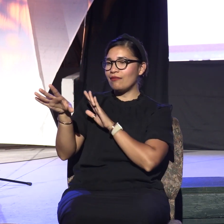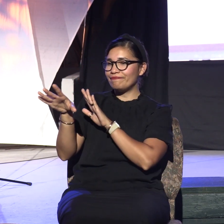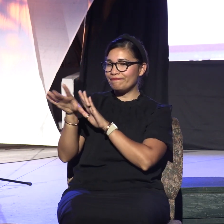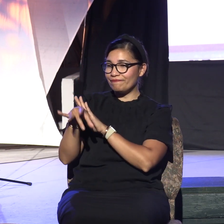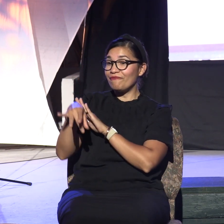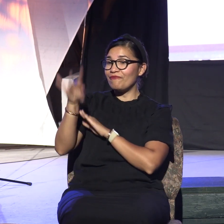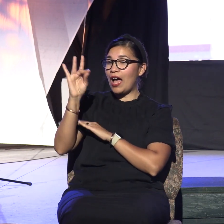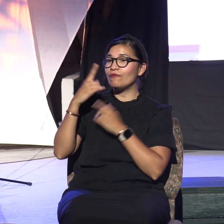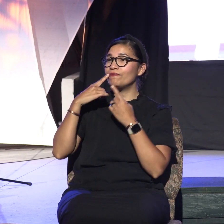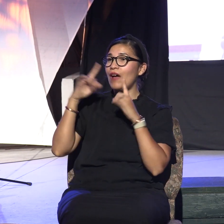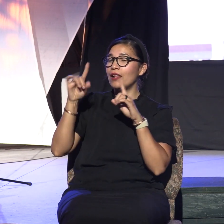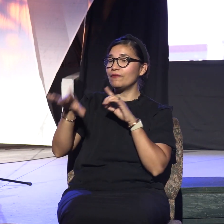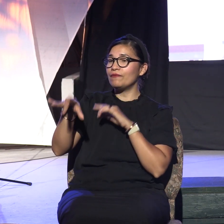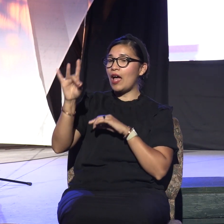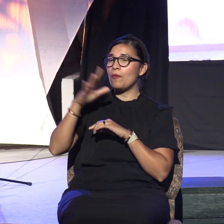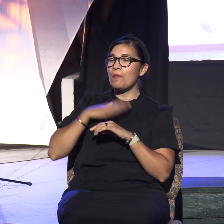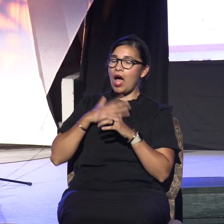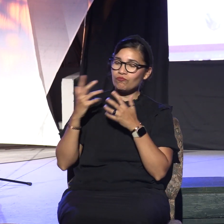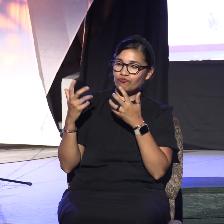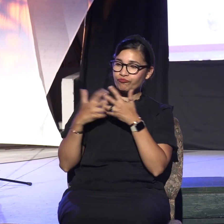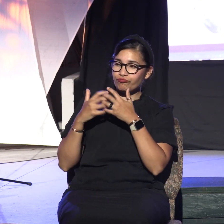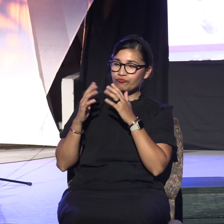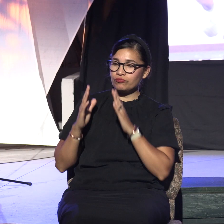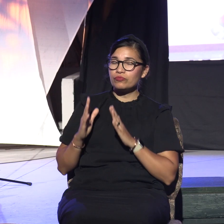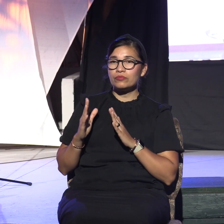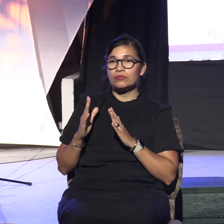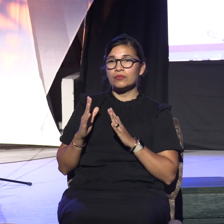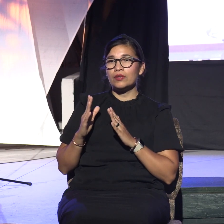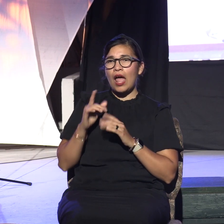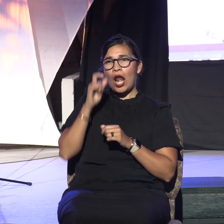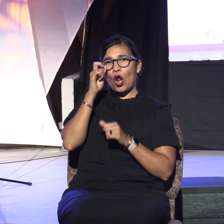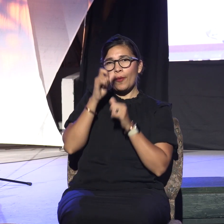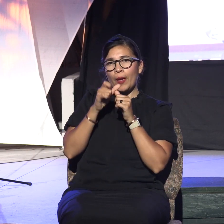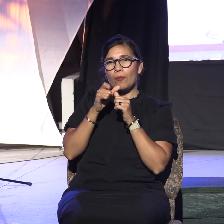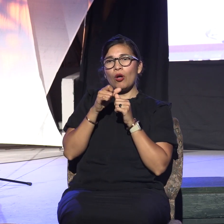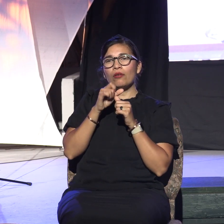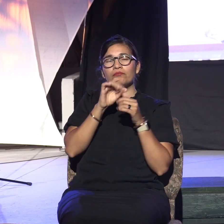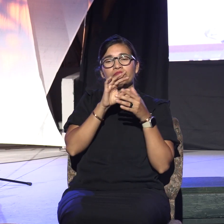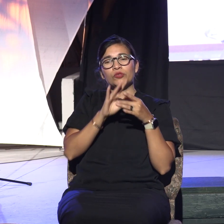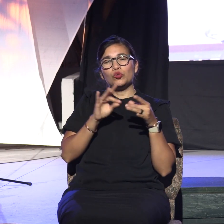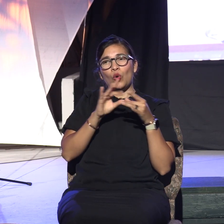promising before God and others till death do us part.